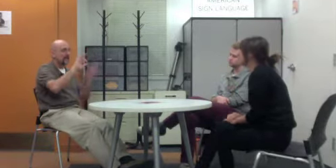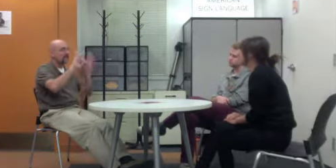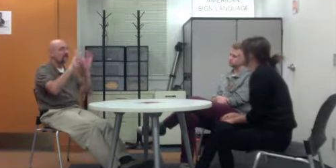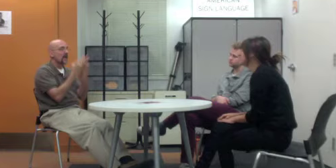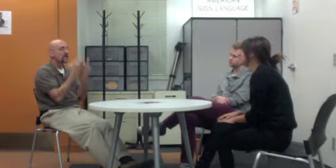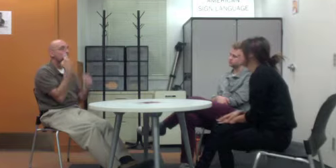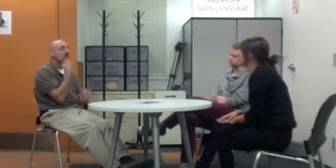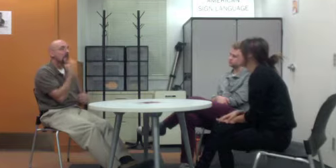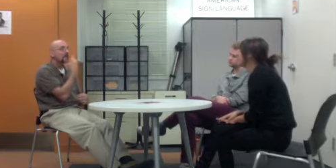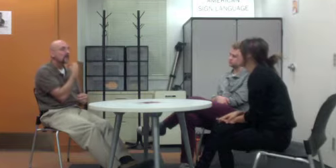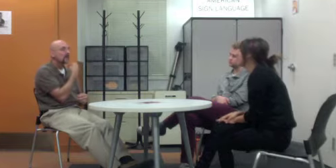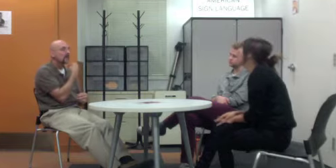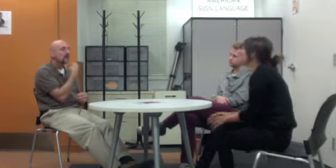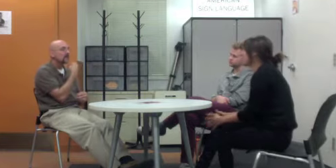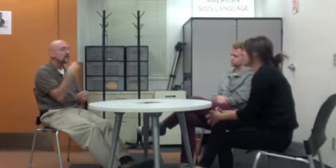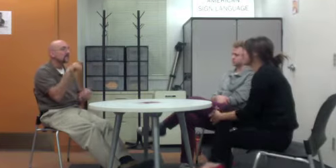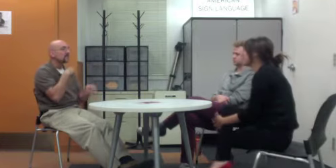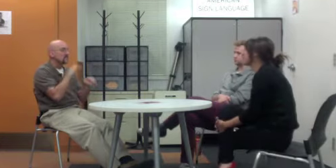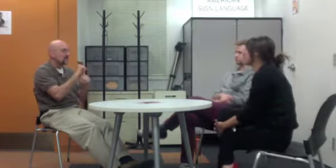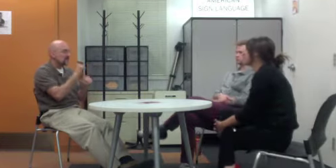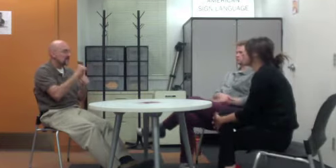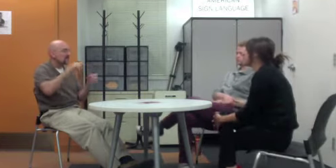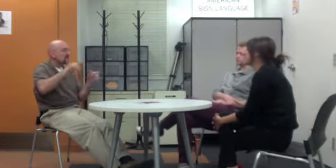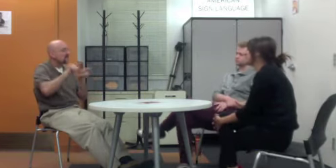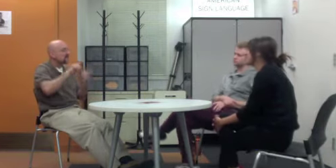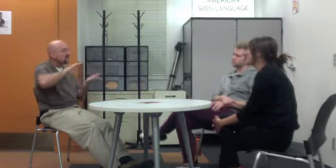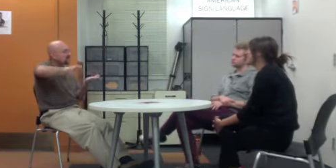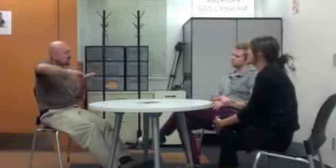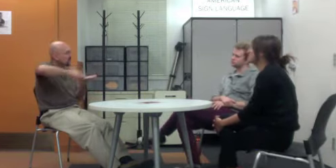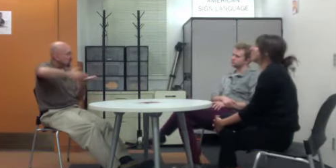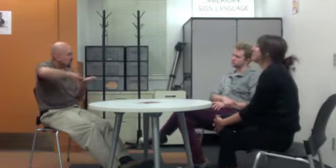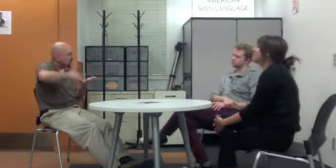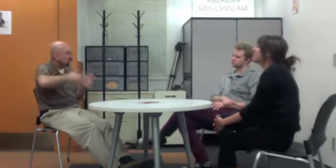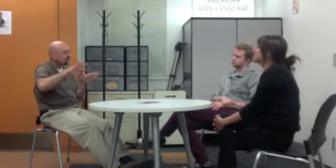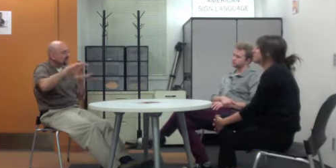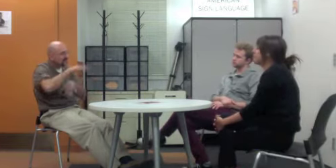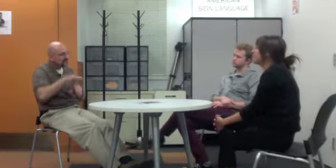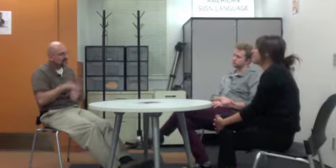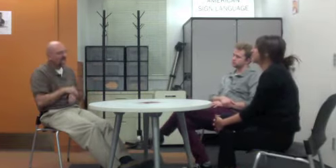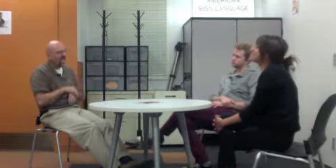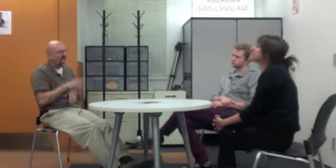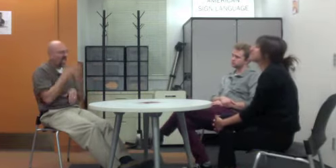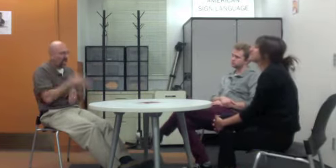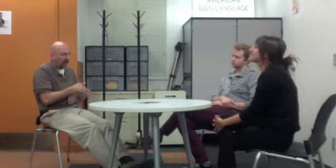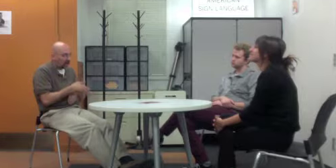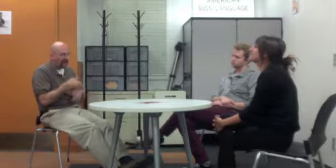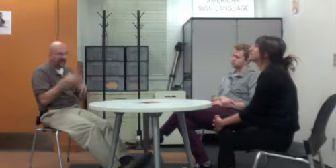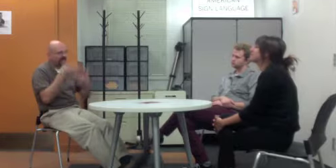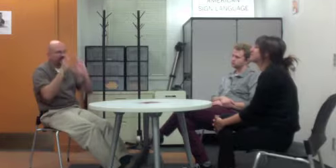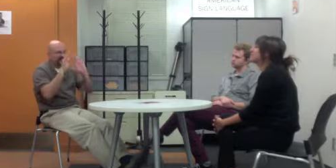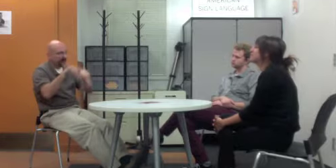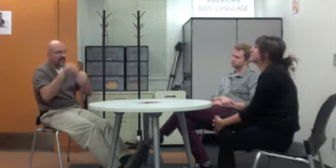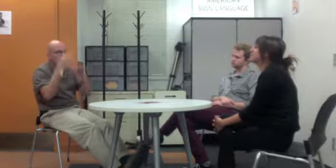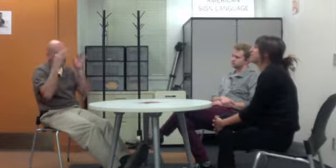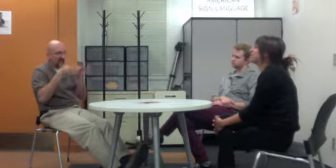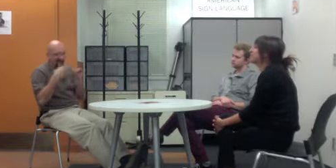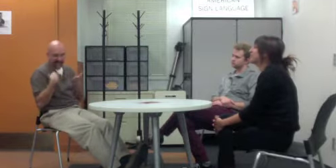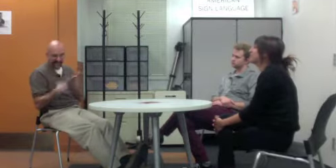Perkins family? Oh, at the Perkins family restaurant, that's where I worked. I was a chef. It was a really lousy job. I didn't really like it. So